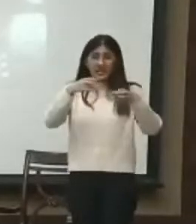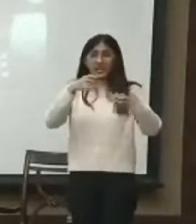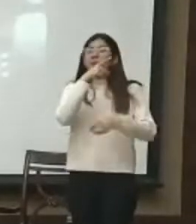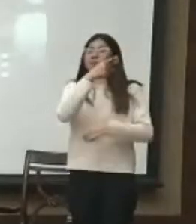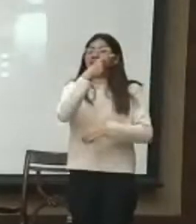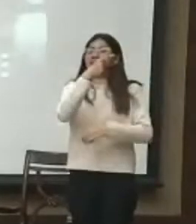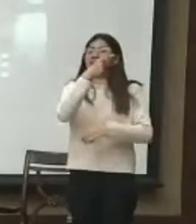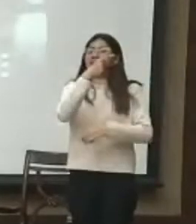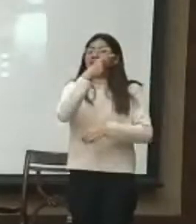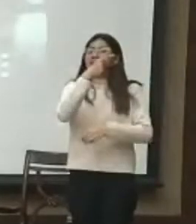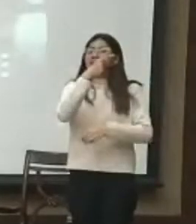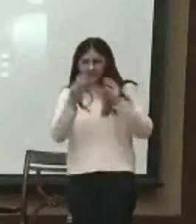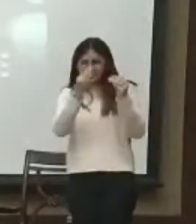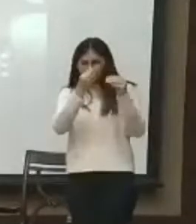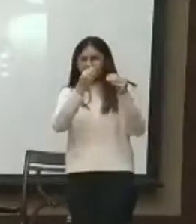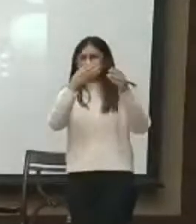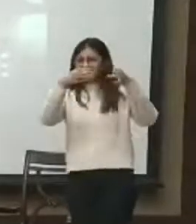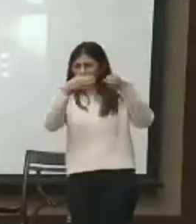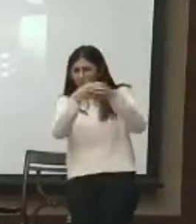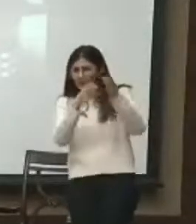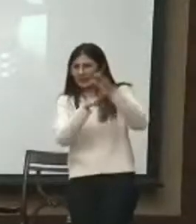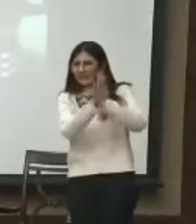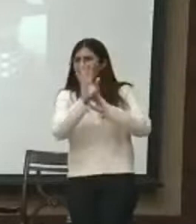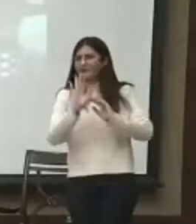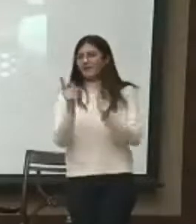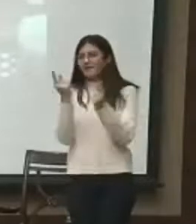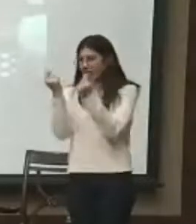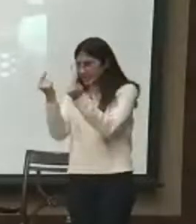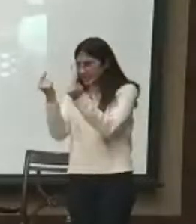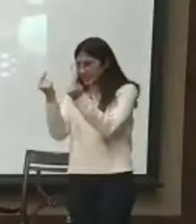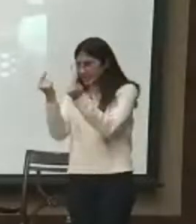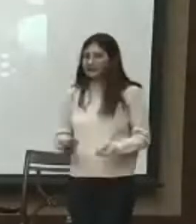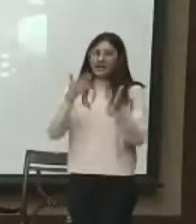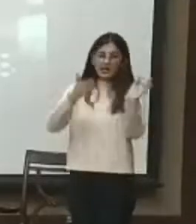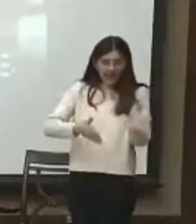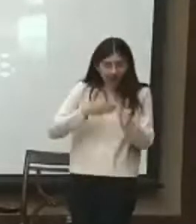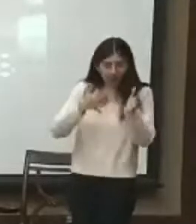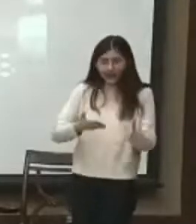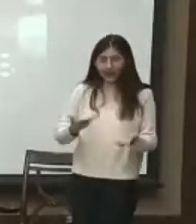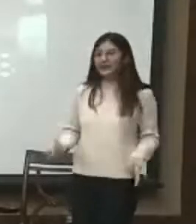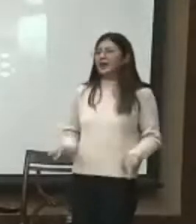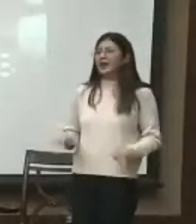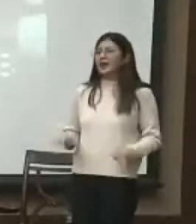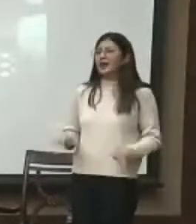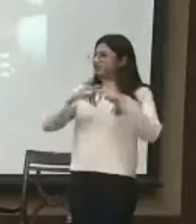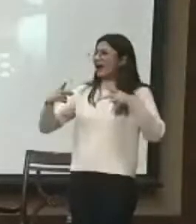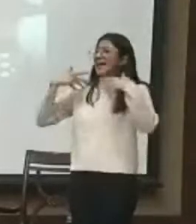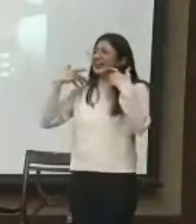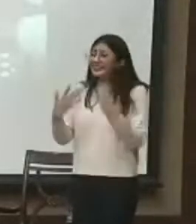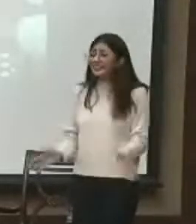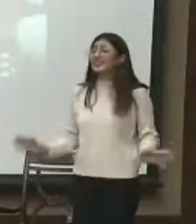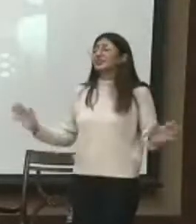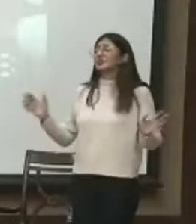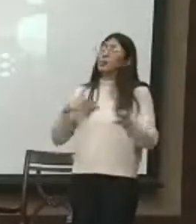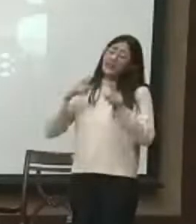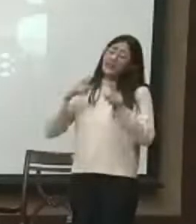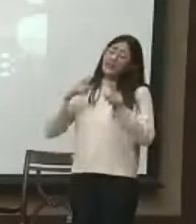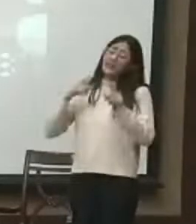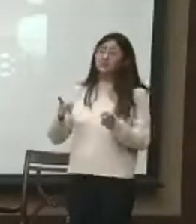disability, education, urban development, finance, railways, aviation. I mean, you name it. I think we need to